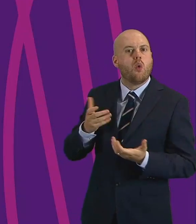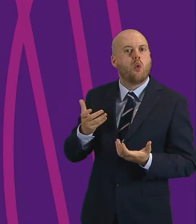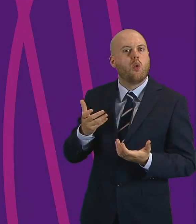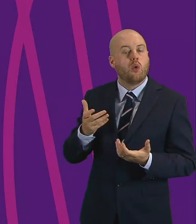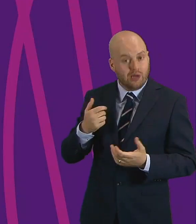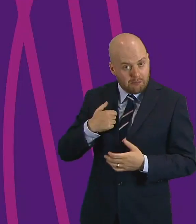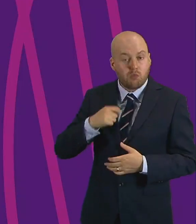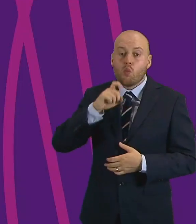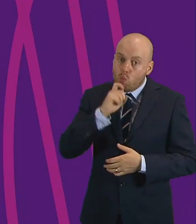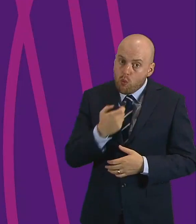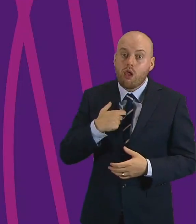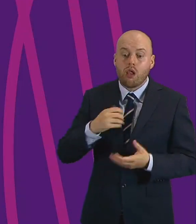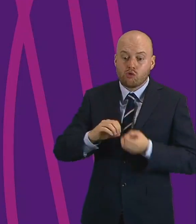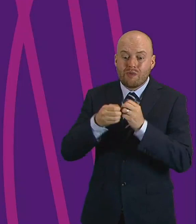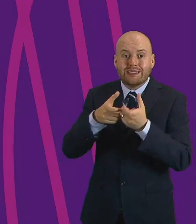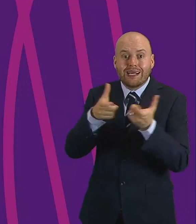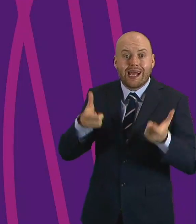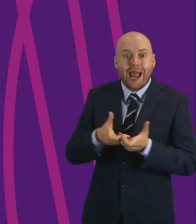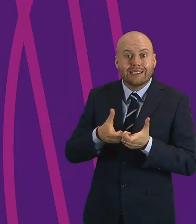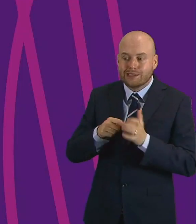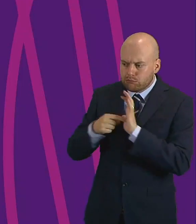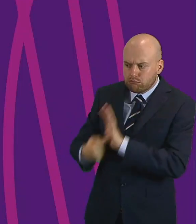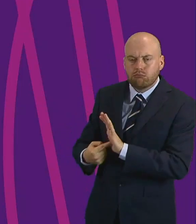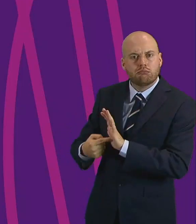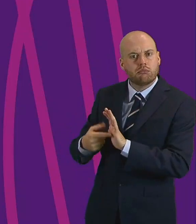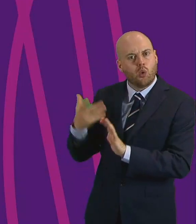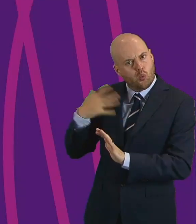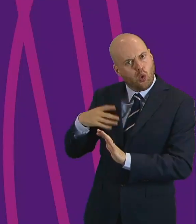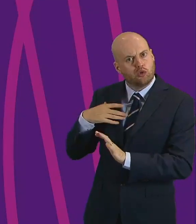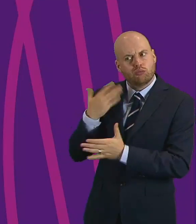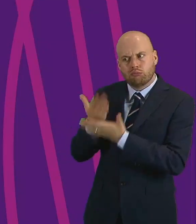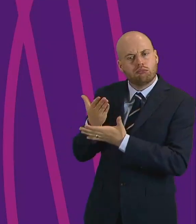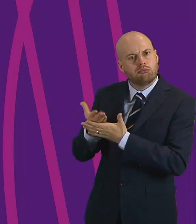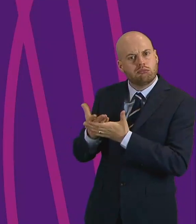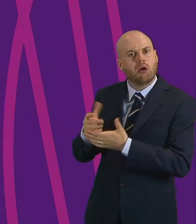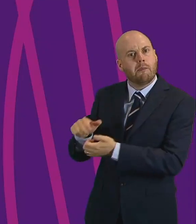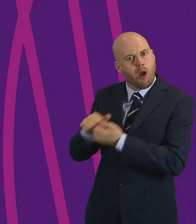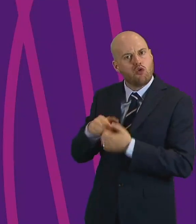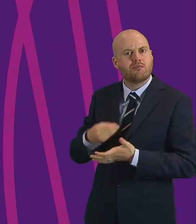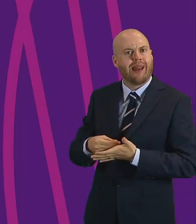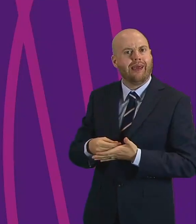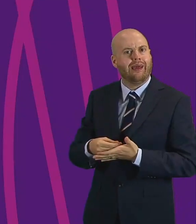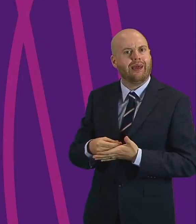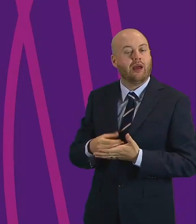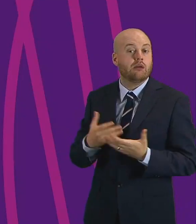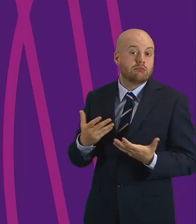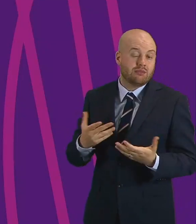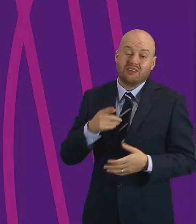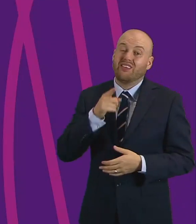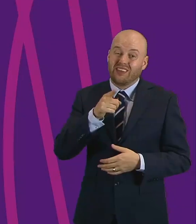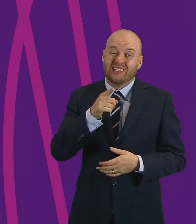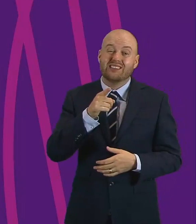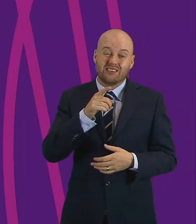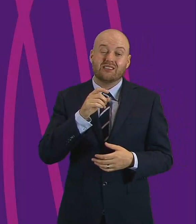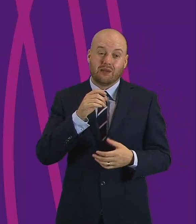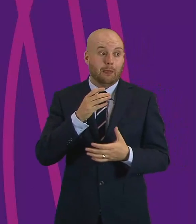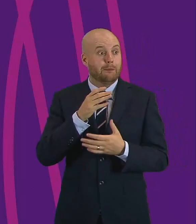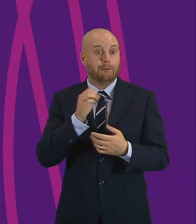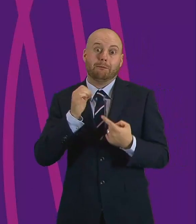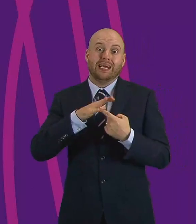additional funding and indeed flexibilities for local government. And I think that point illustrates the core issue that we have